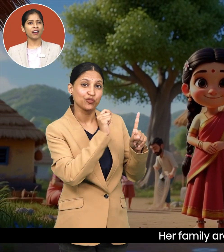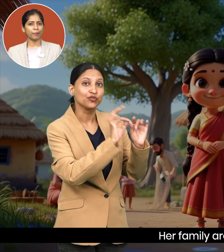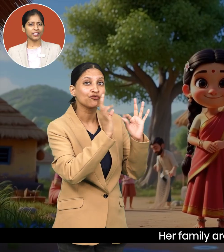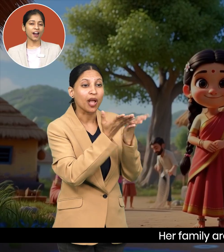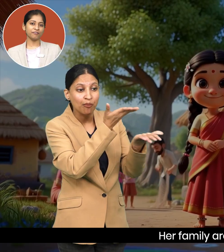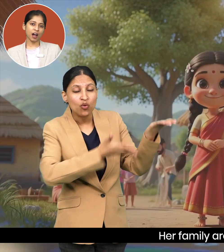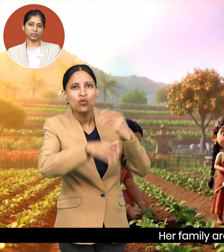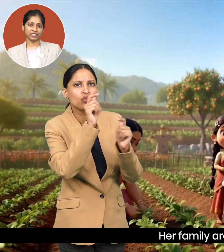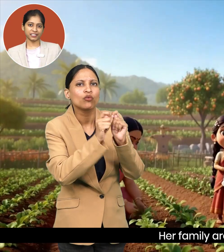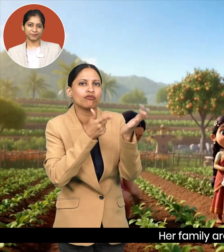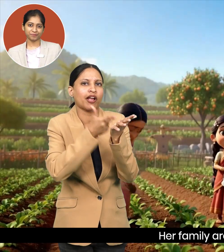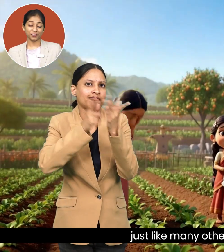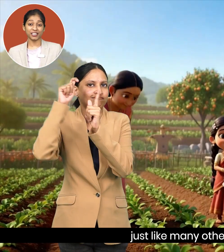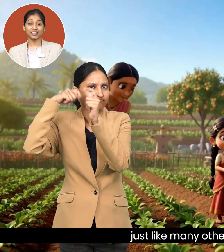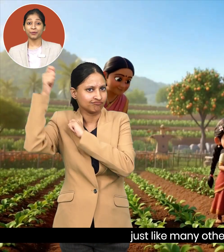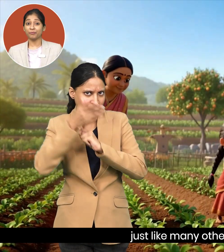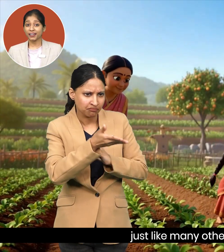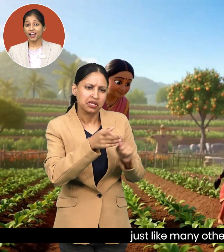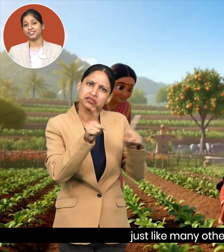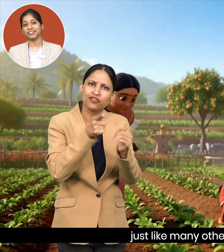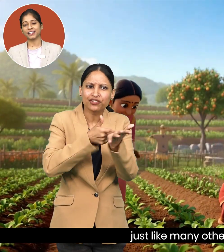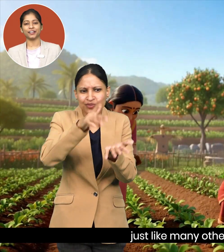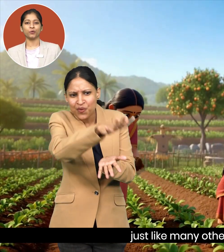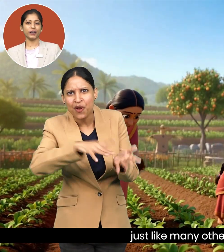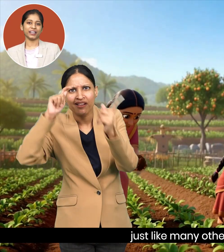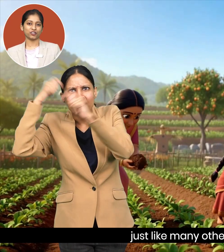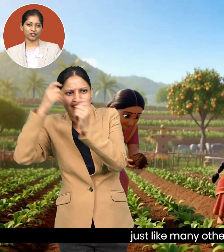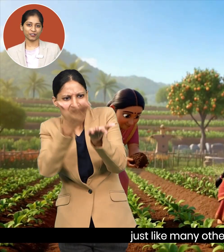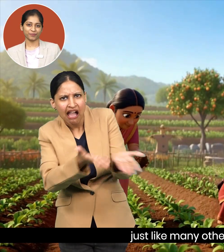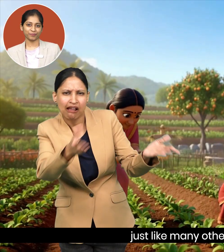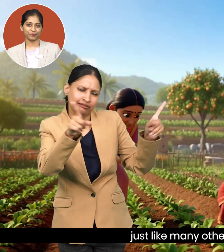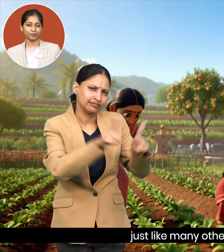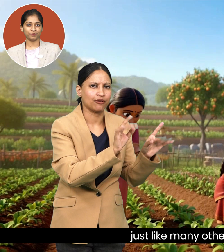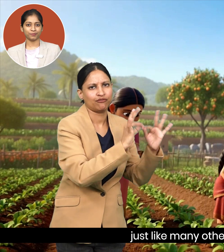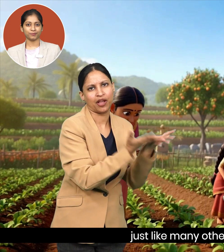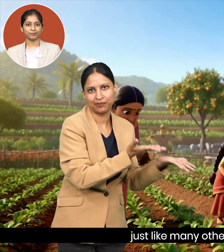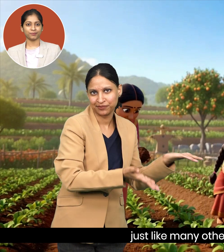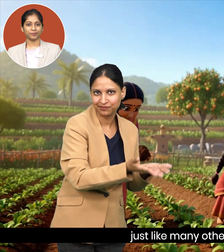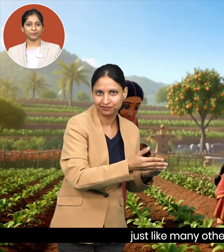Her family are farmers, just like many others in her village.